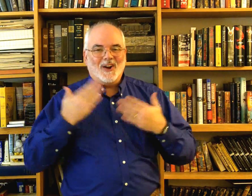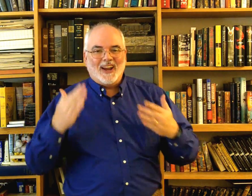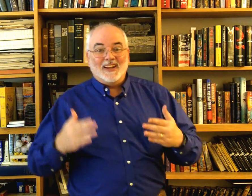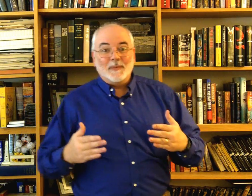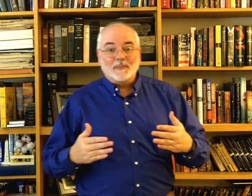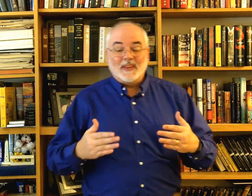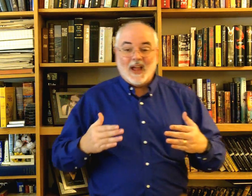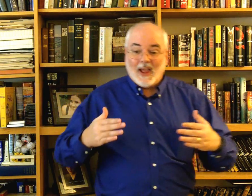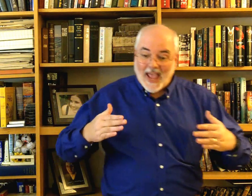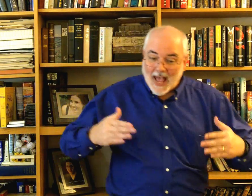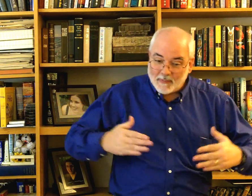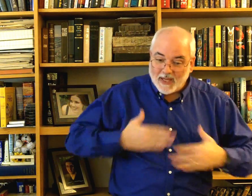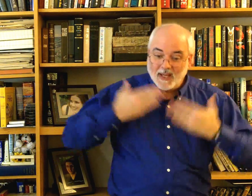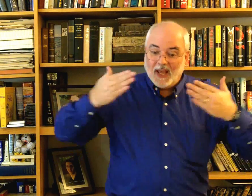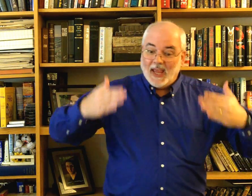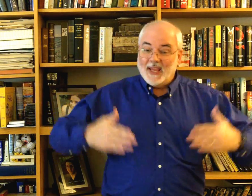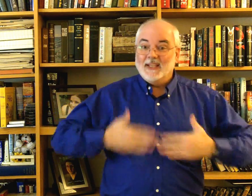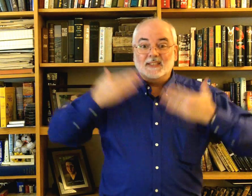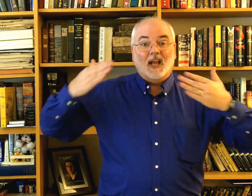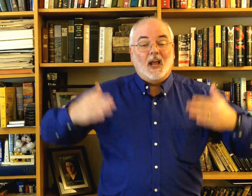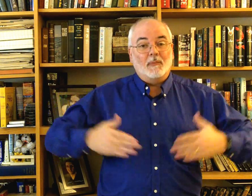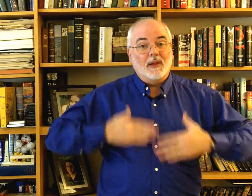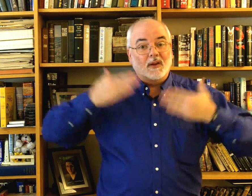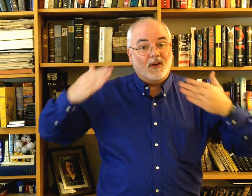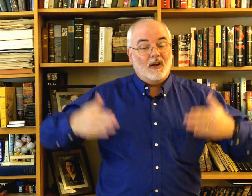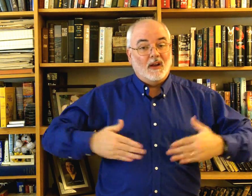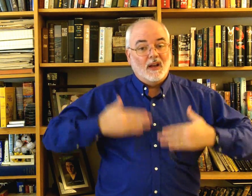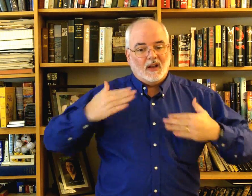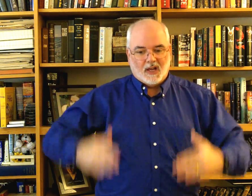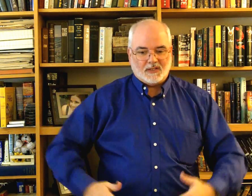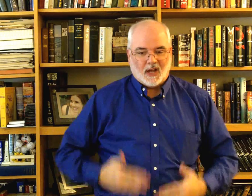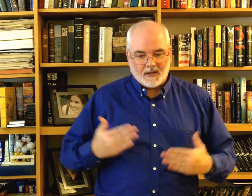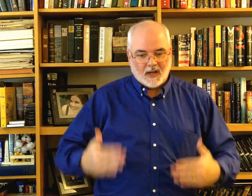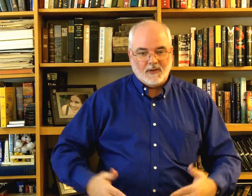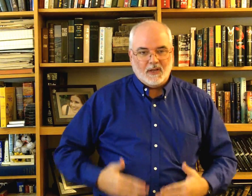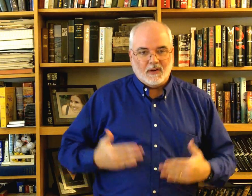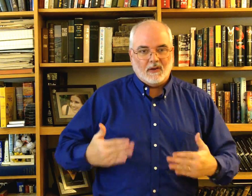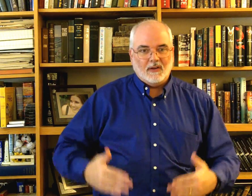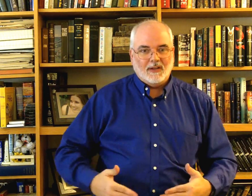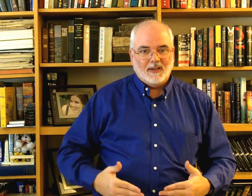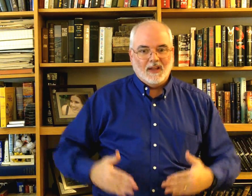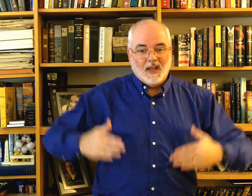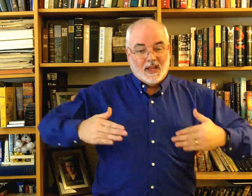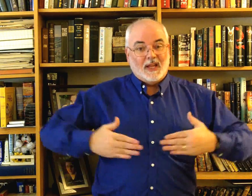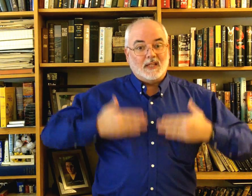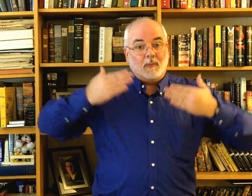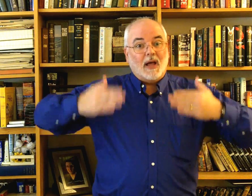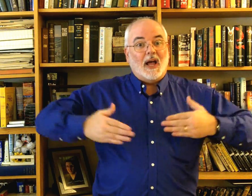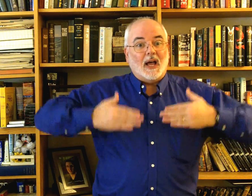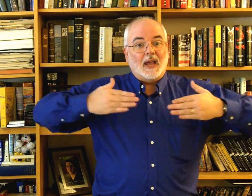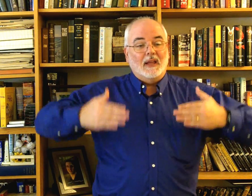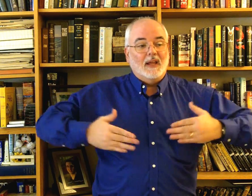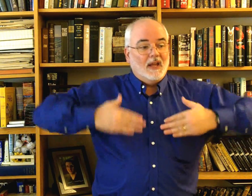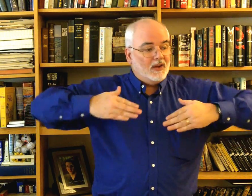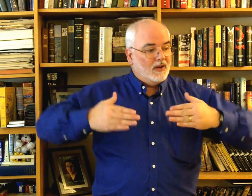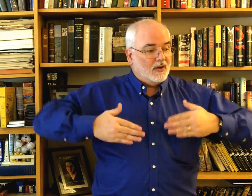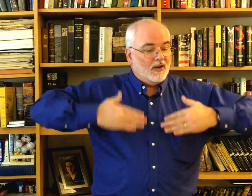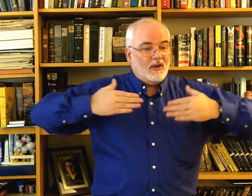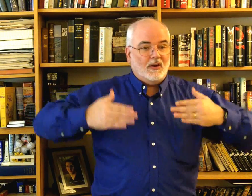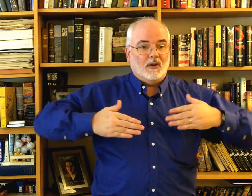Alright. Now happy is up here. It's not down here. It's up high.